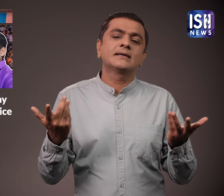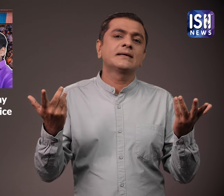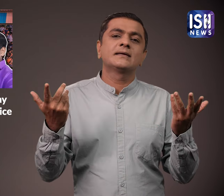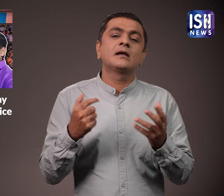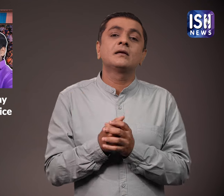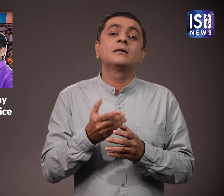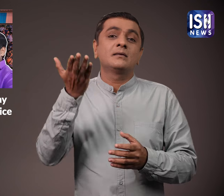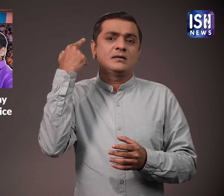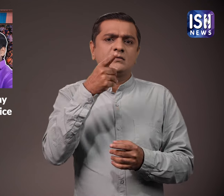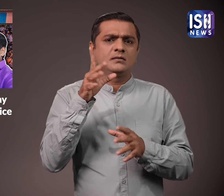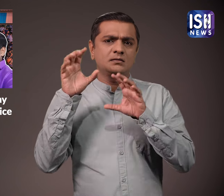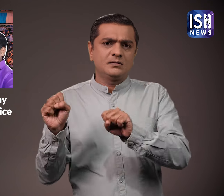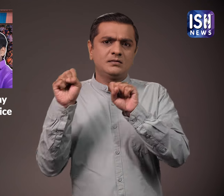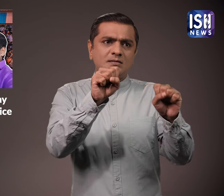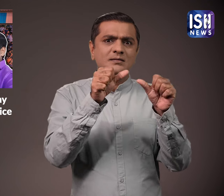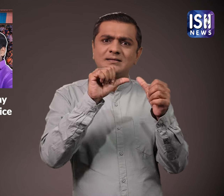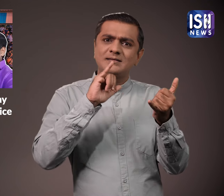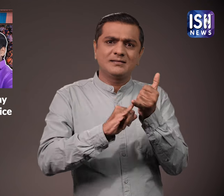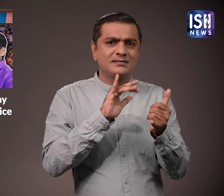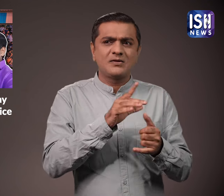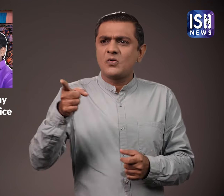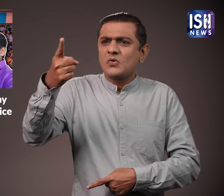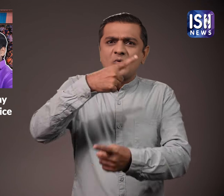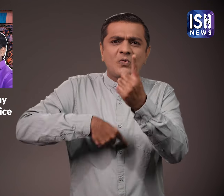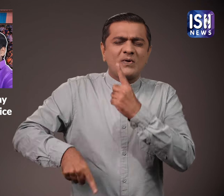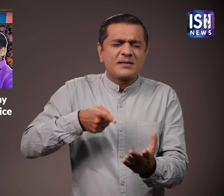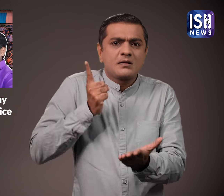earlier the opposition demanded that Akshay should be hanged.